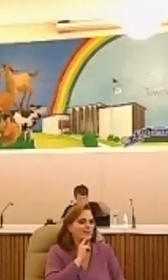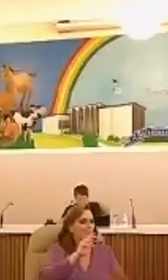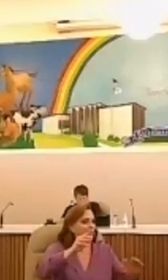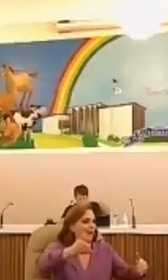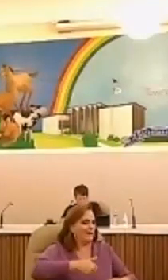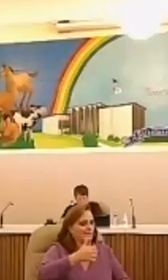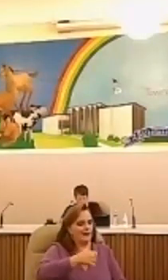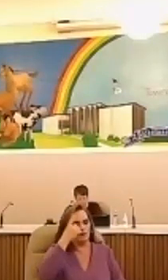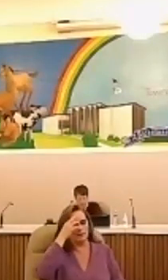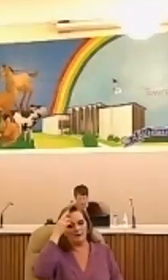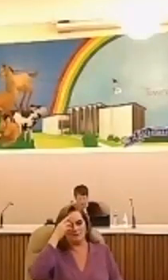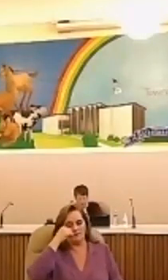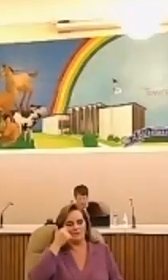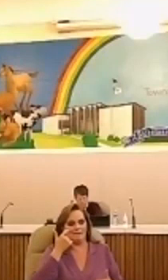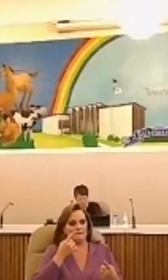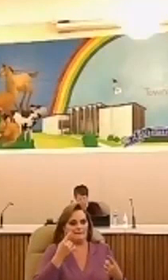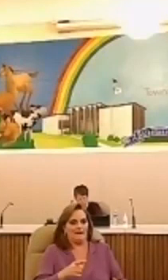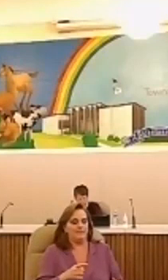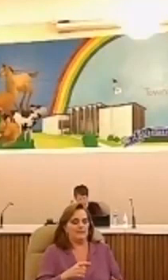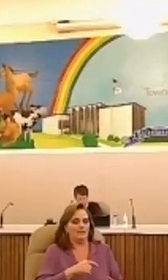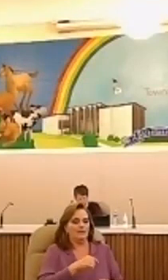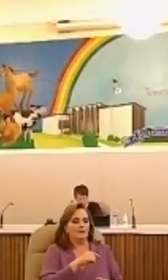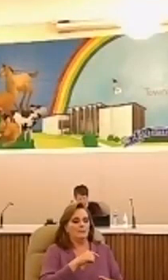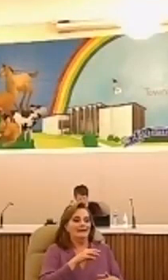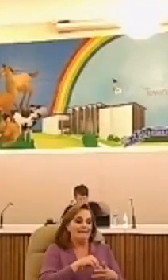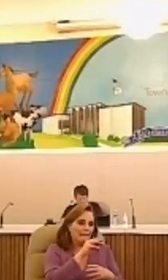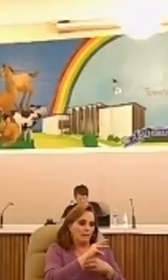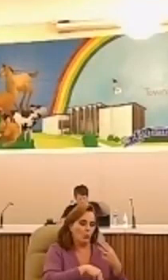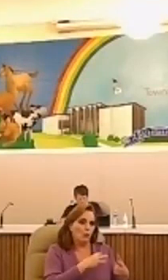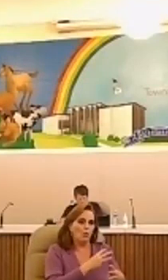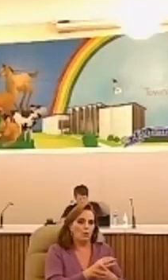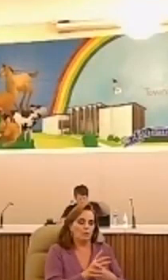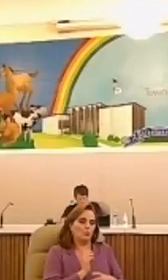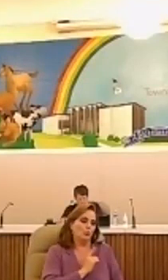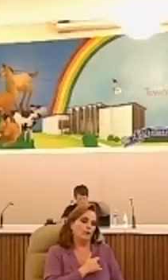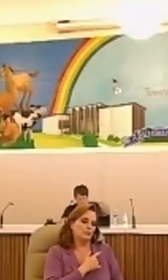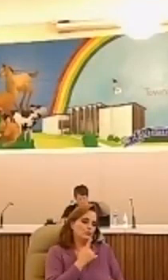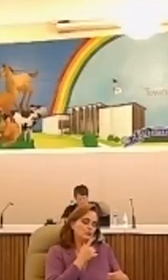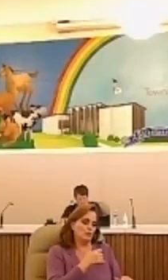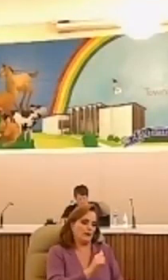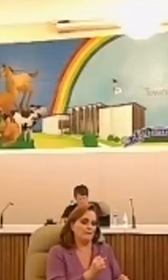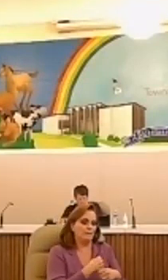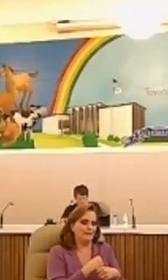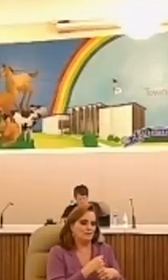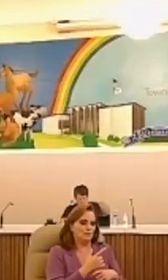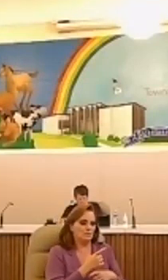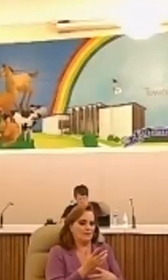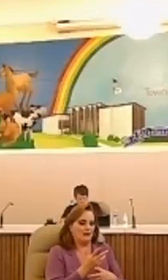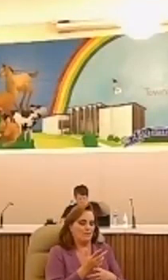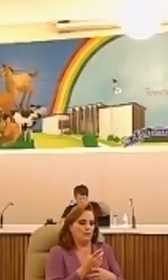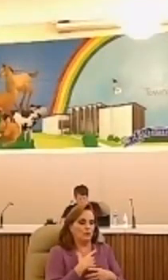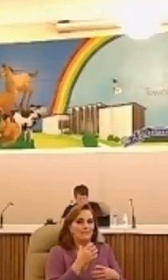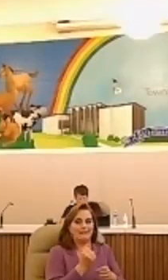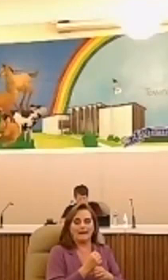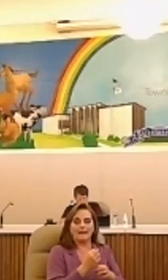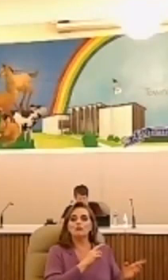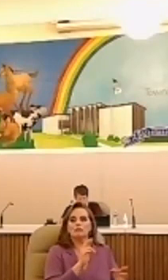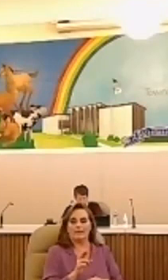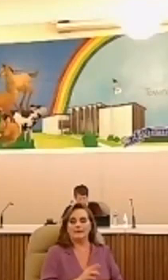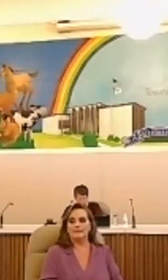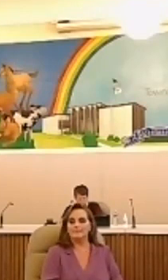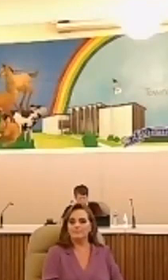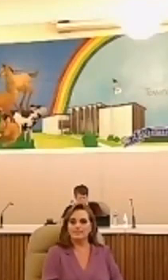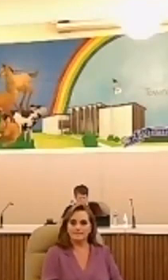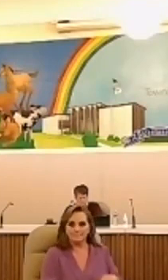because of everything that's going on in the world, that we're just trying to get it all ready to go. Yeah. So